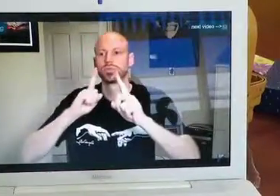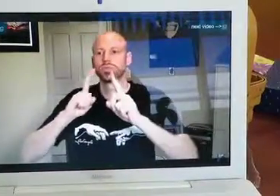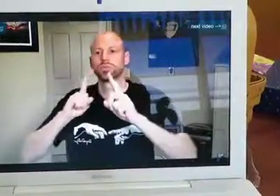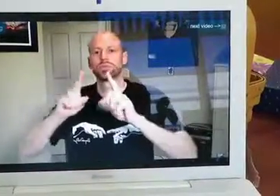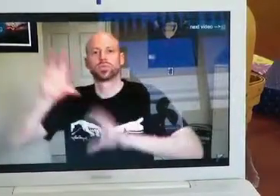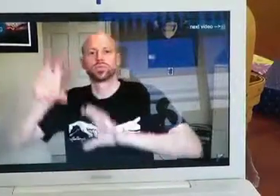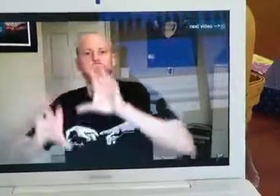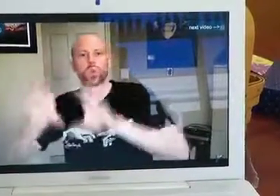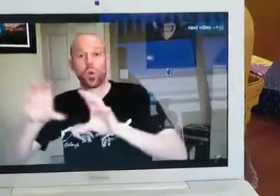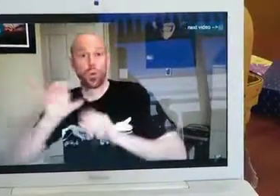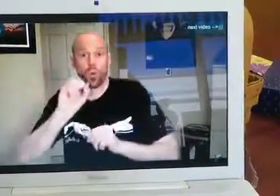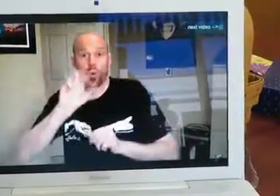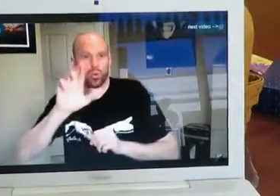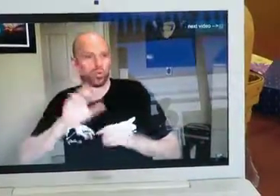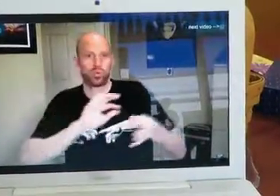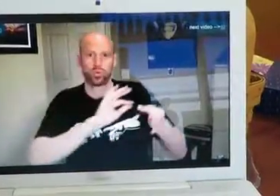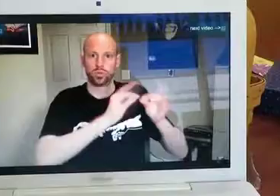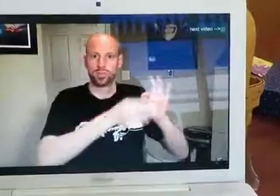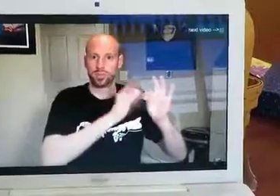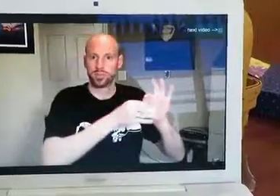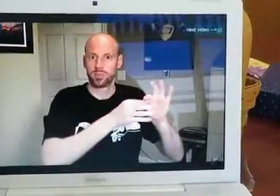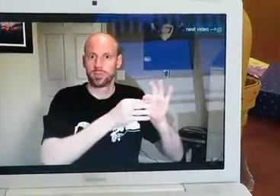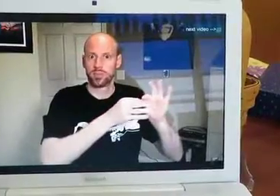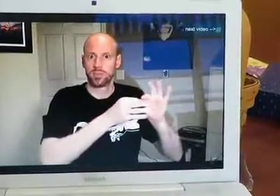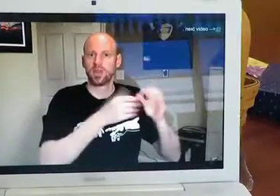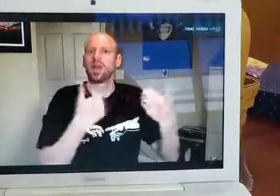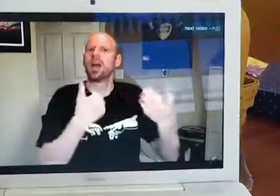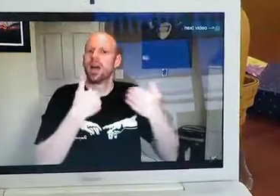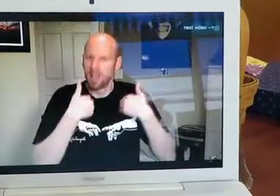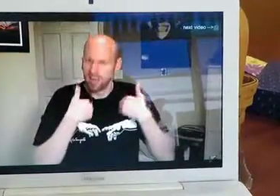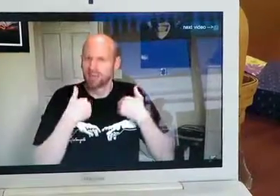explain with any conversation, either or interpreting,